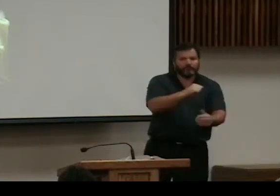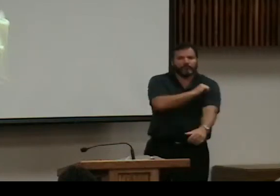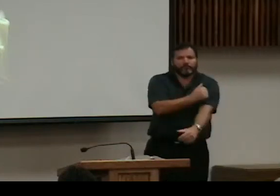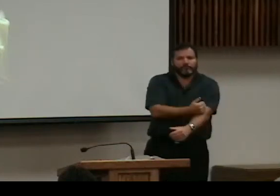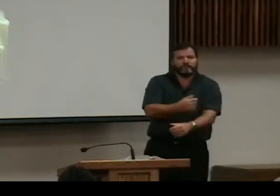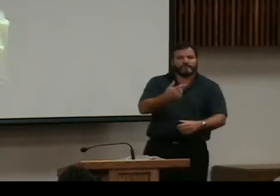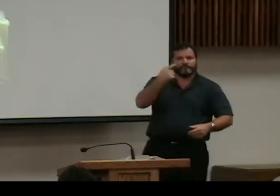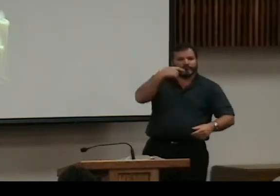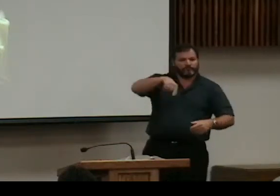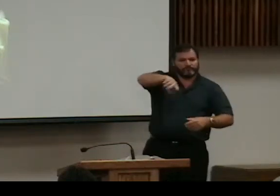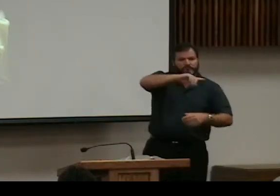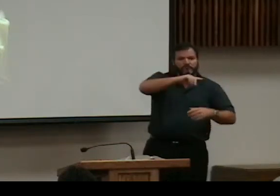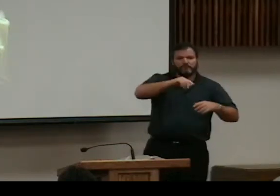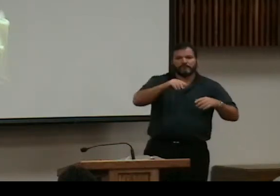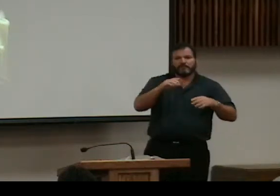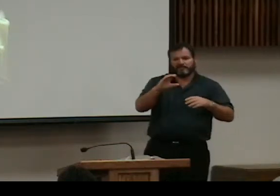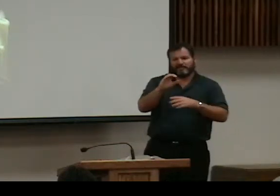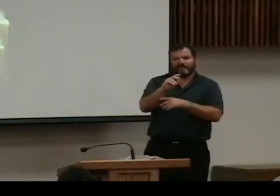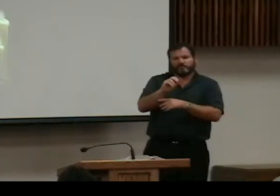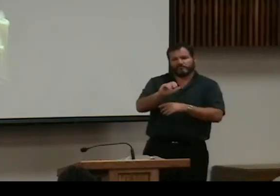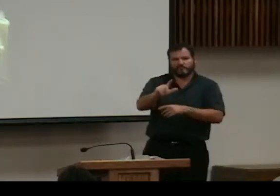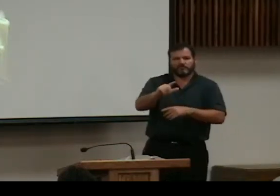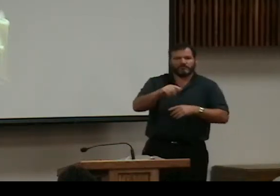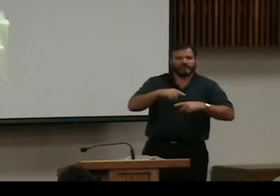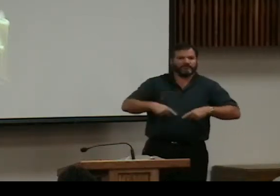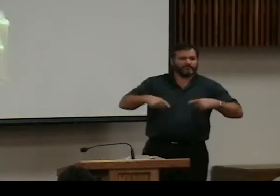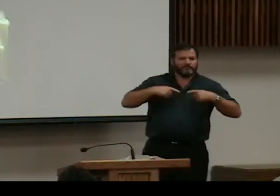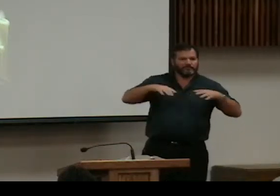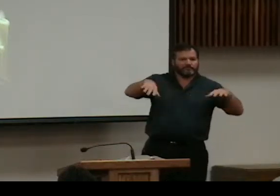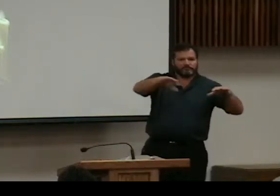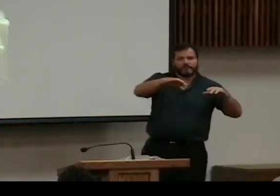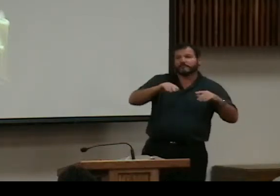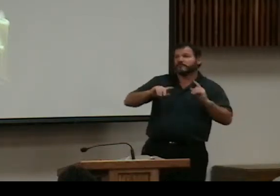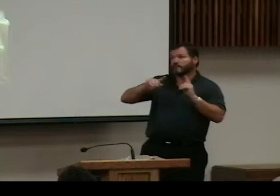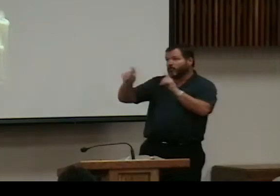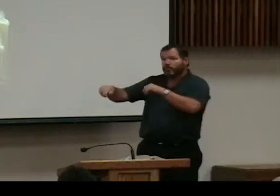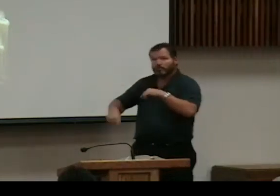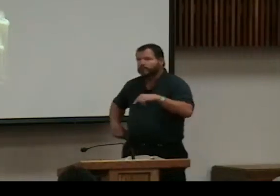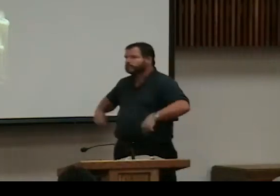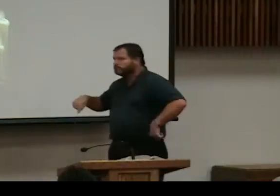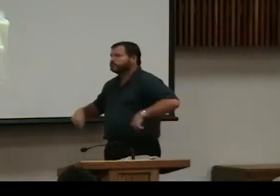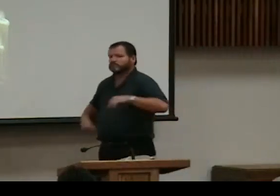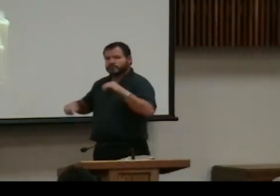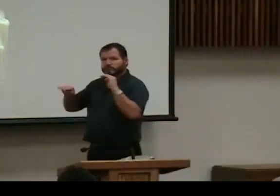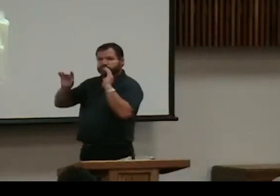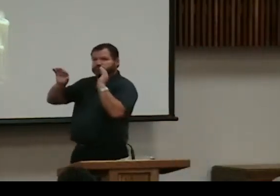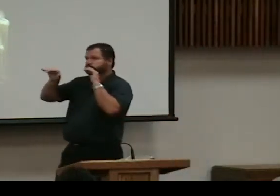He got the approval, the papers, and went toward Damascus.